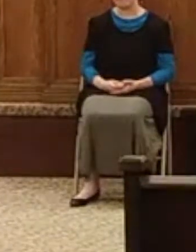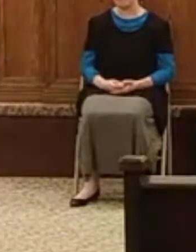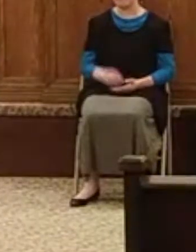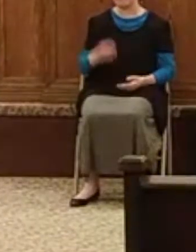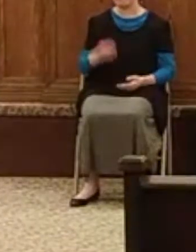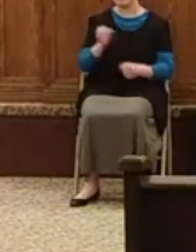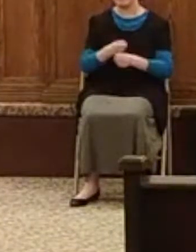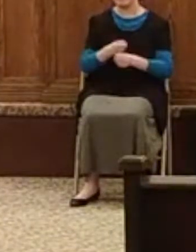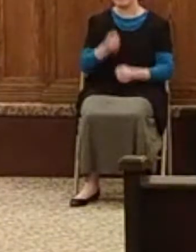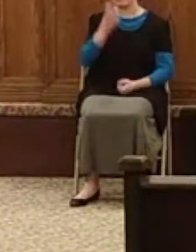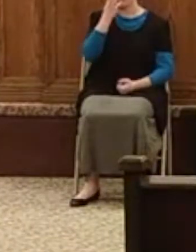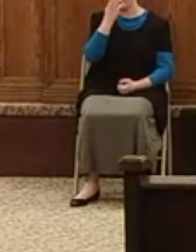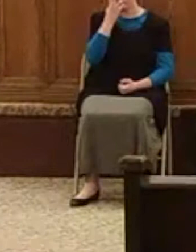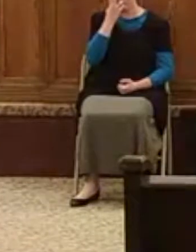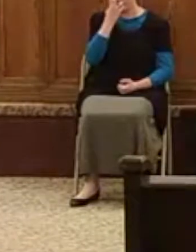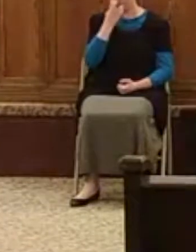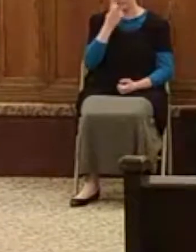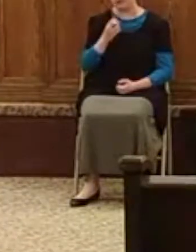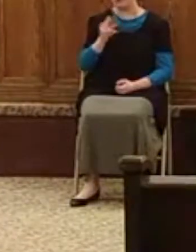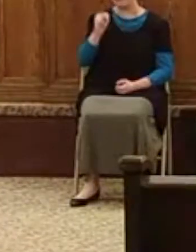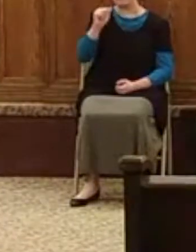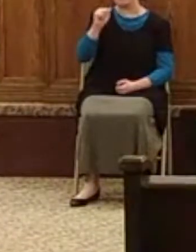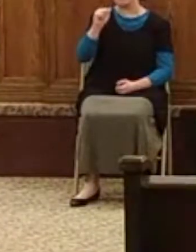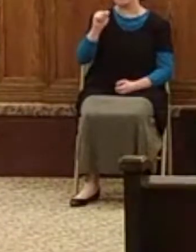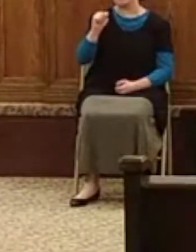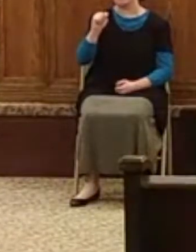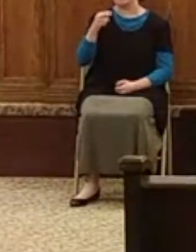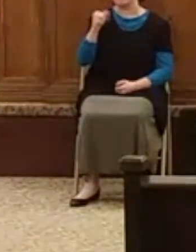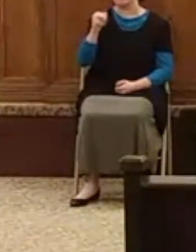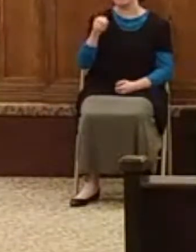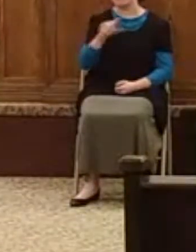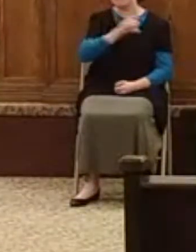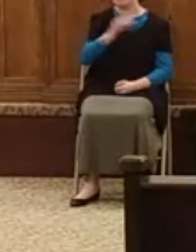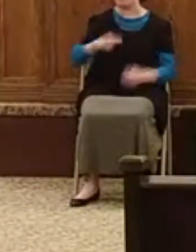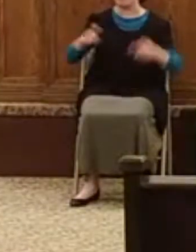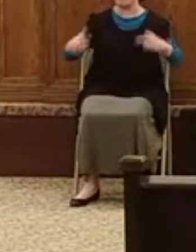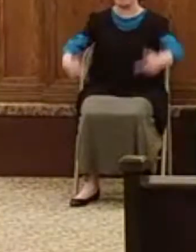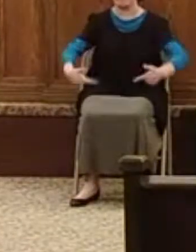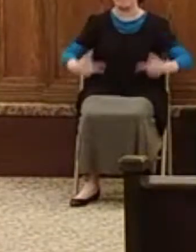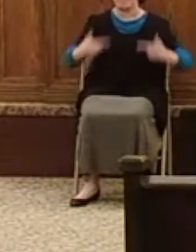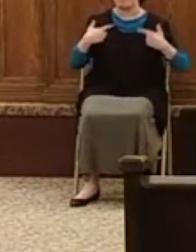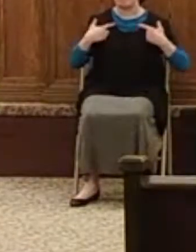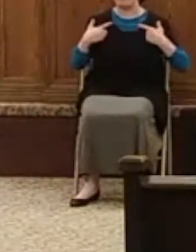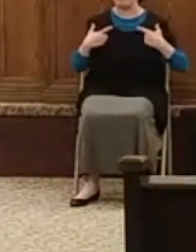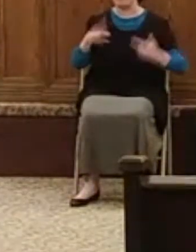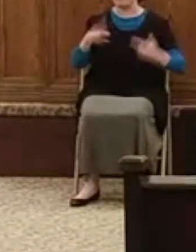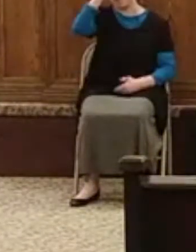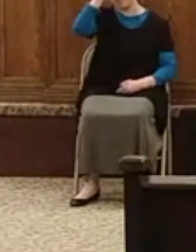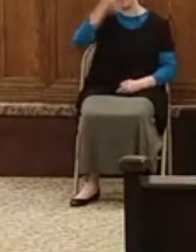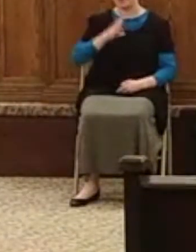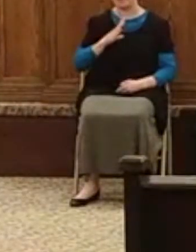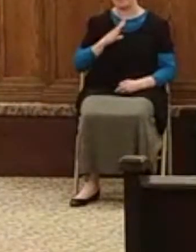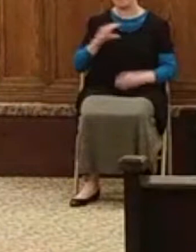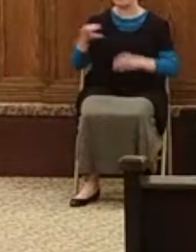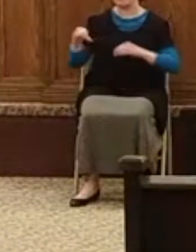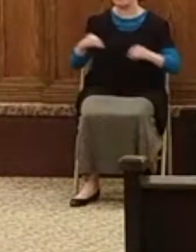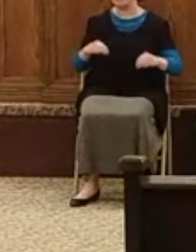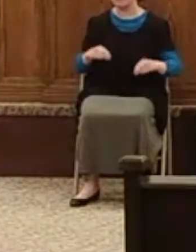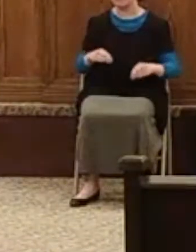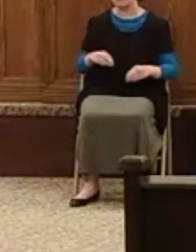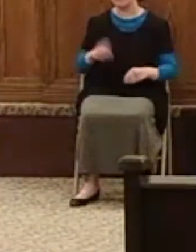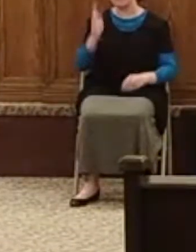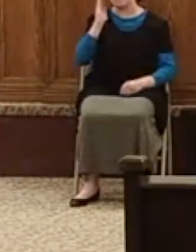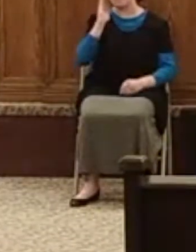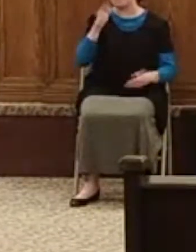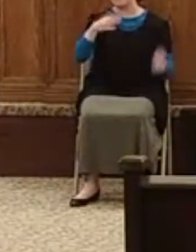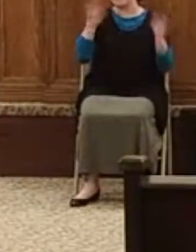Made him mad. And he said to Nathan, as the Lord liveth, the man that hath done this thing